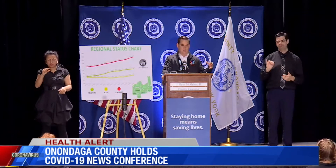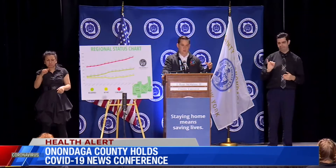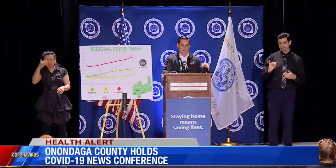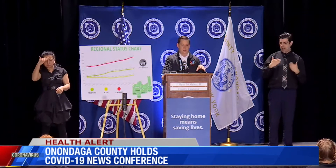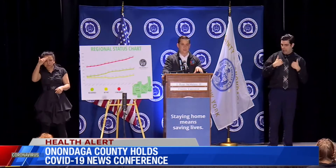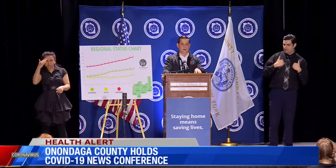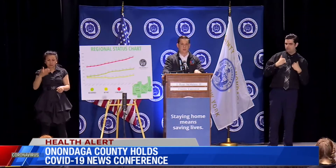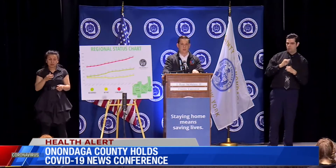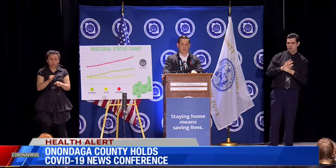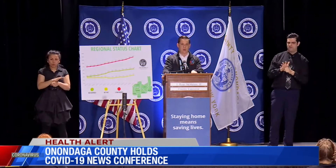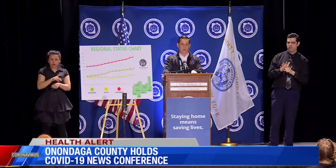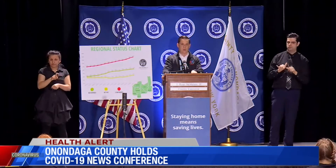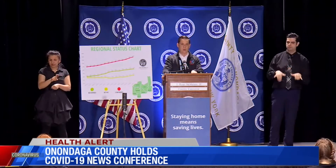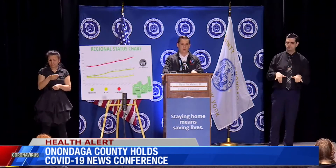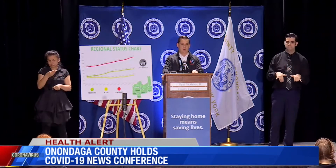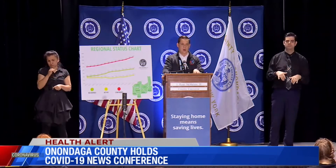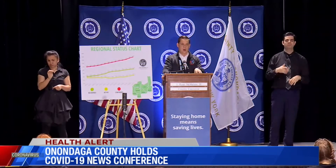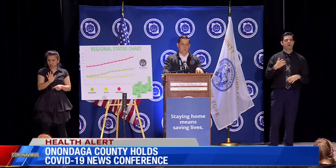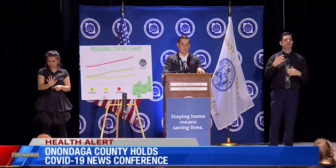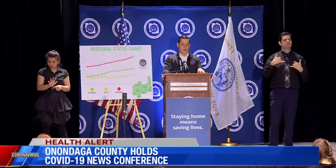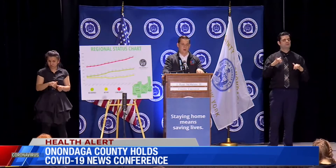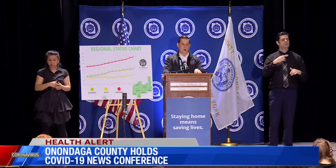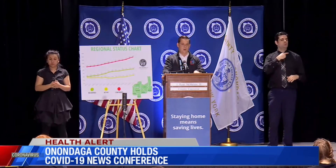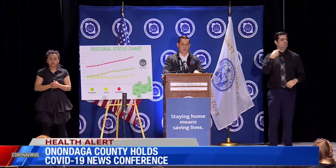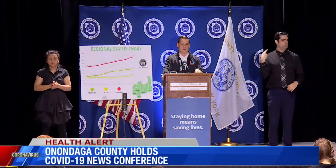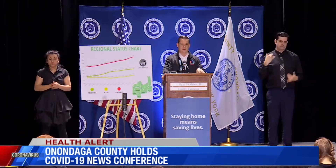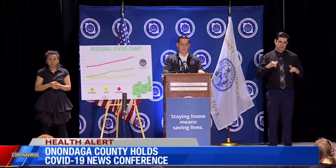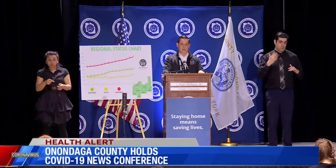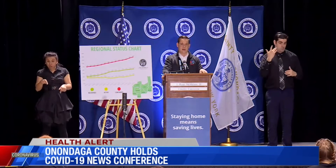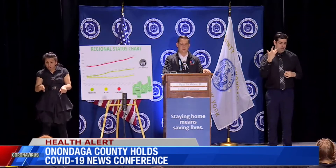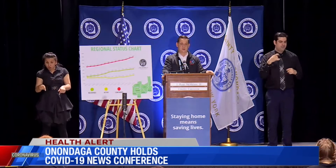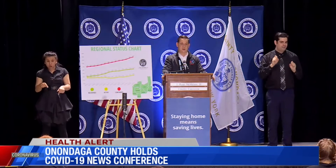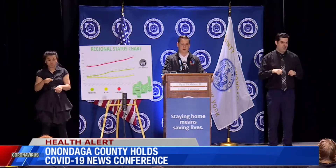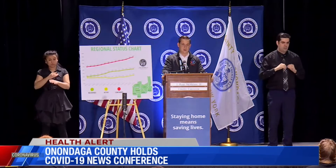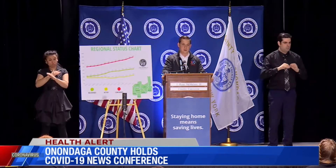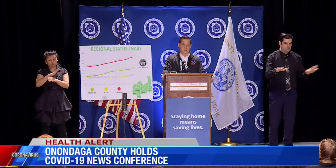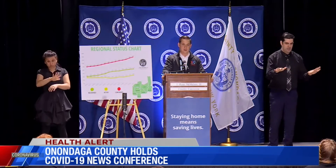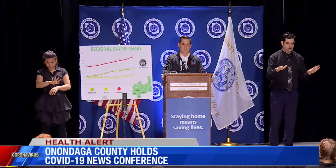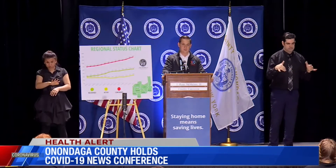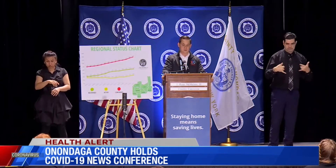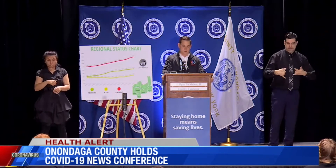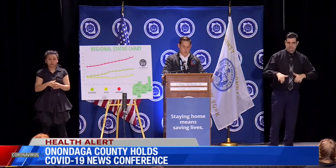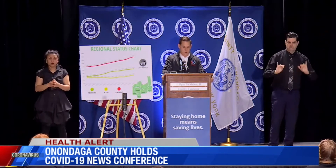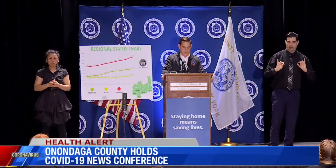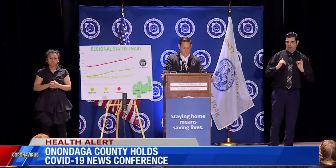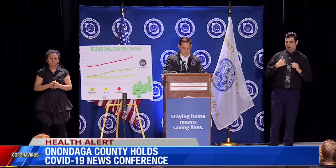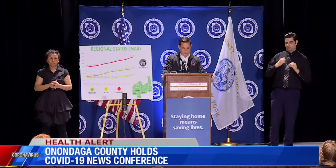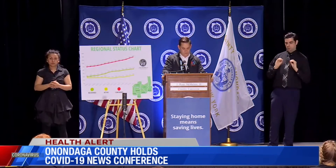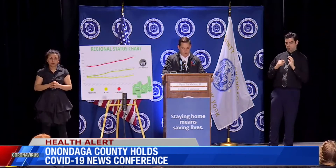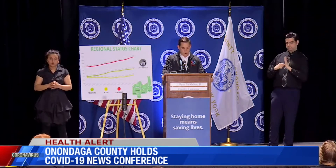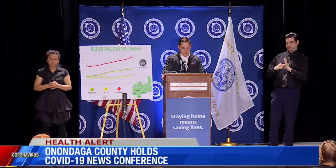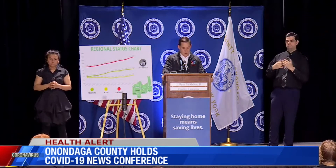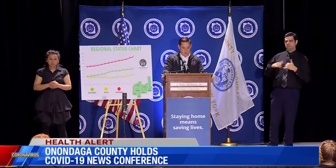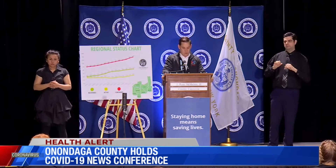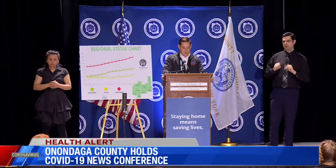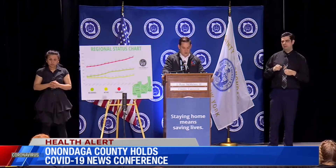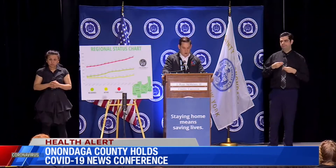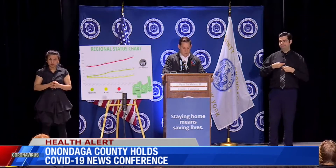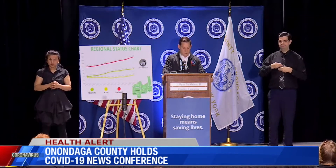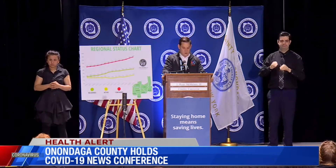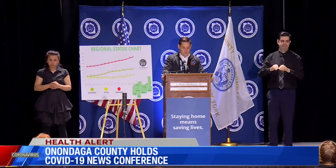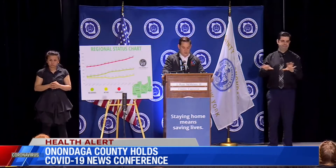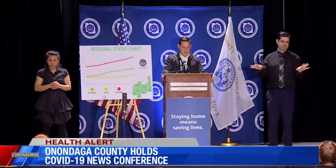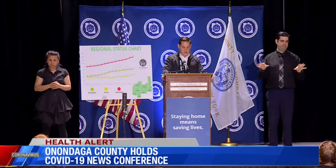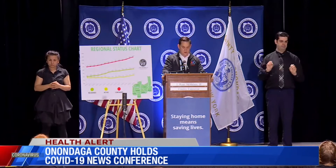to the community, it's still here, but our new cases have been concentrated in specific buildings. 8%